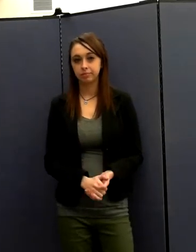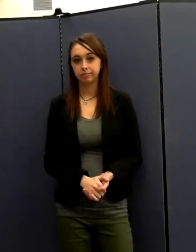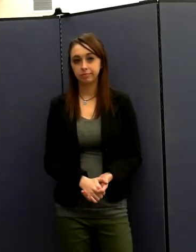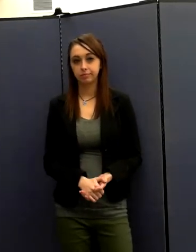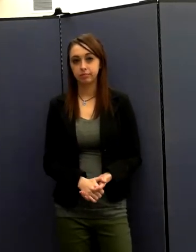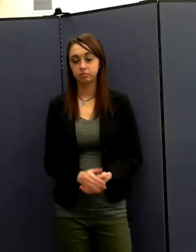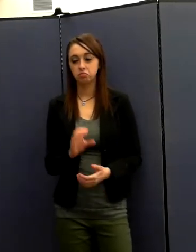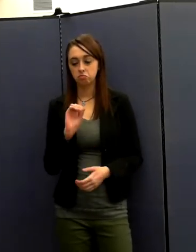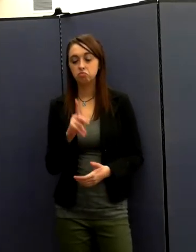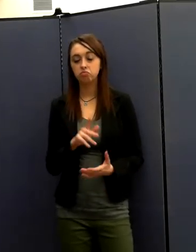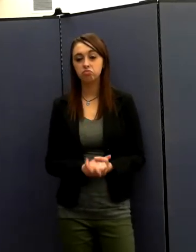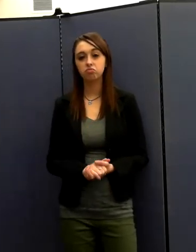Okay.